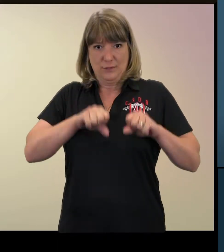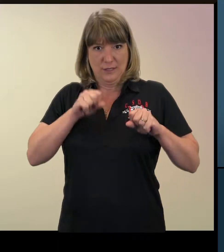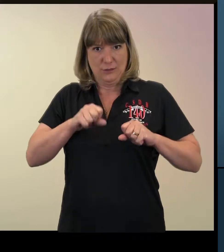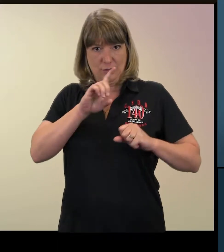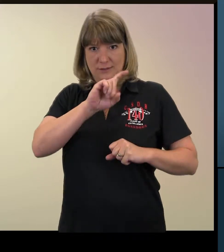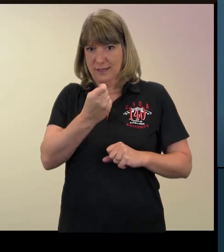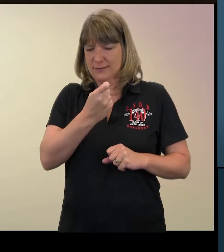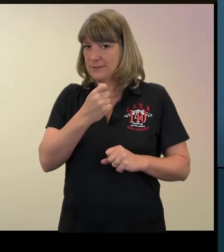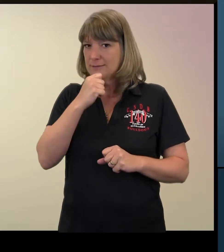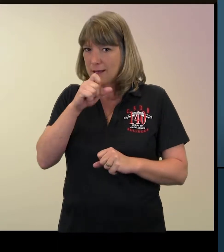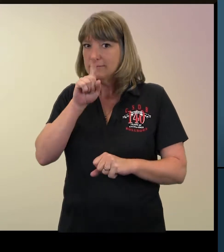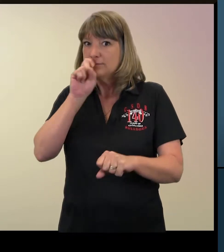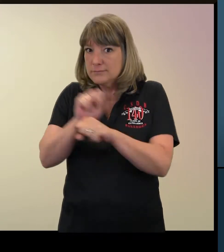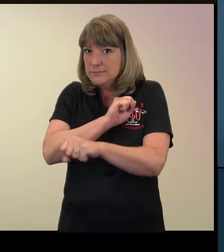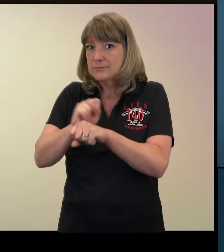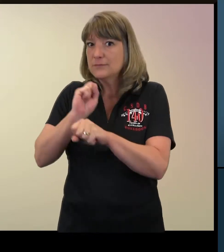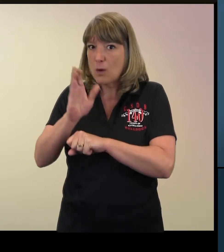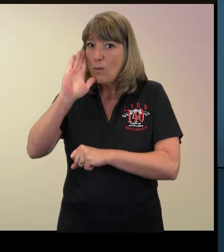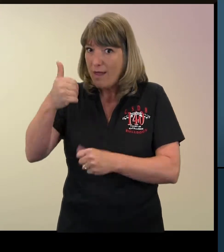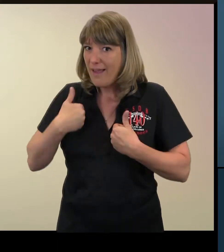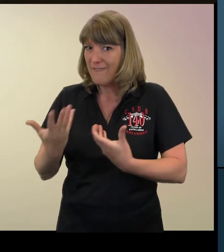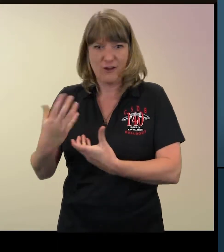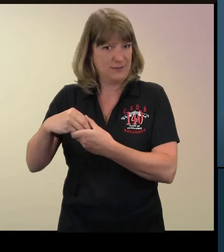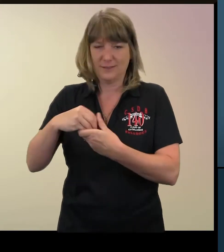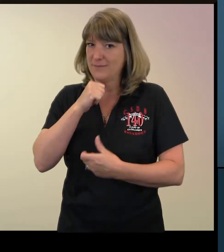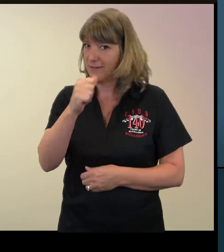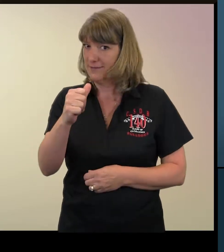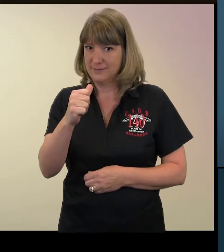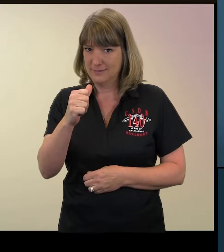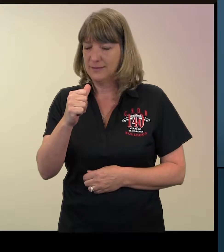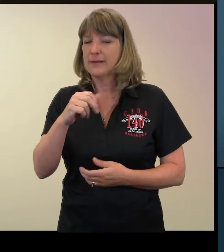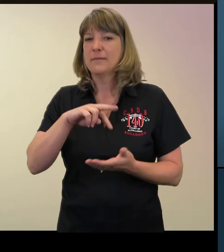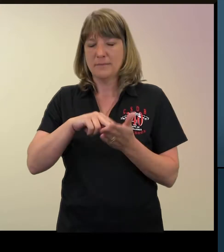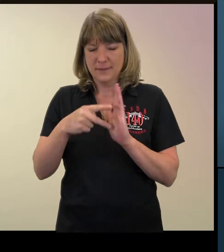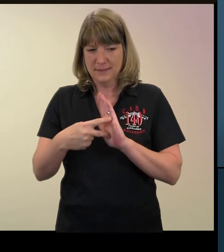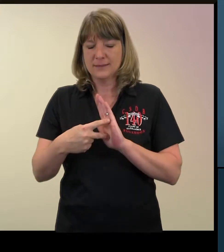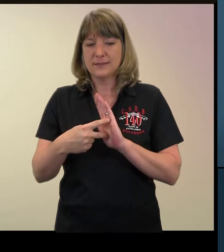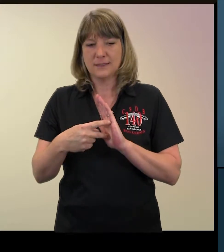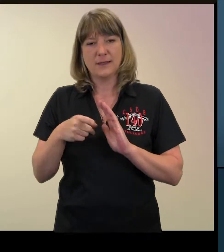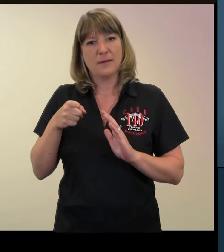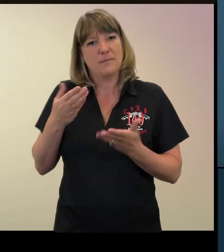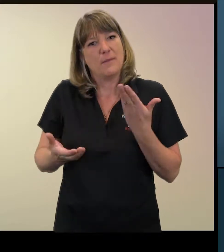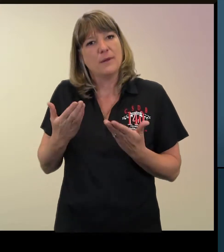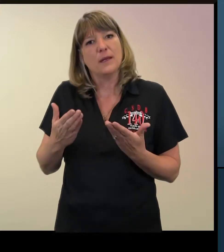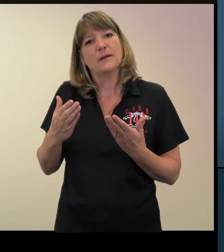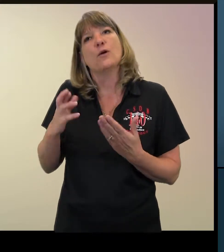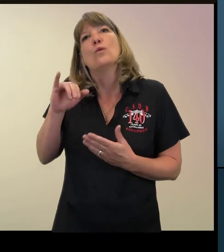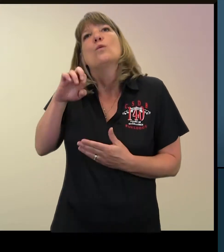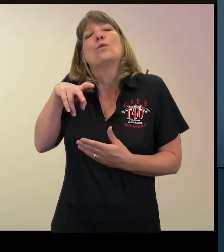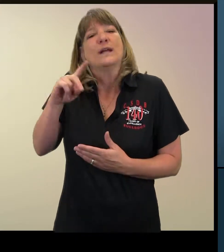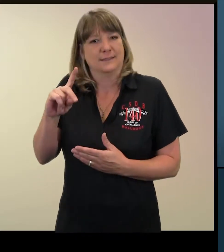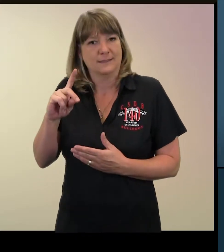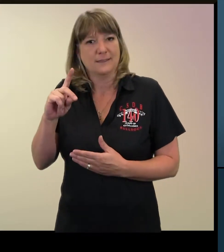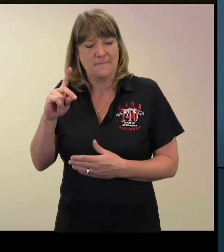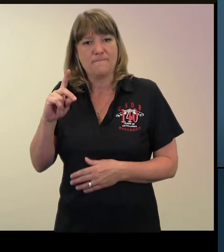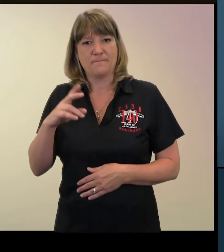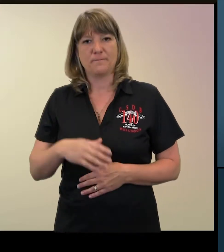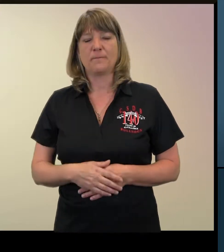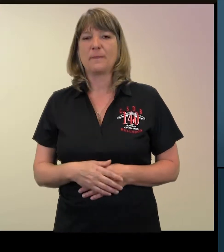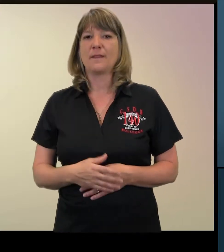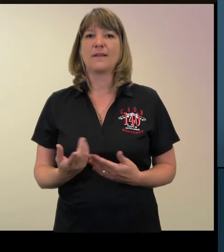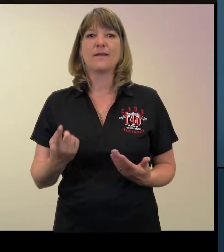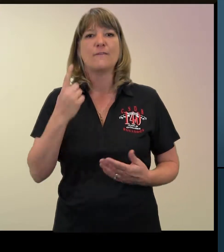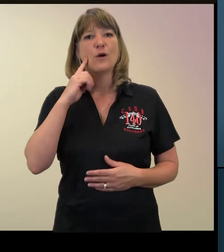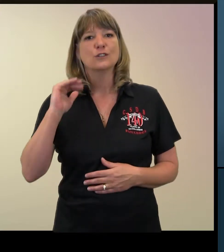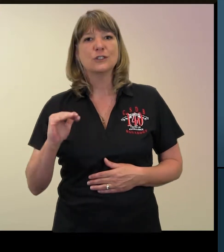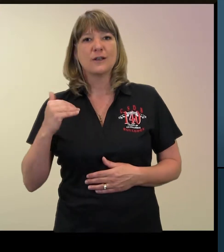doesn't necessarily mean that they will have autism. It just means that they might be more at risk. So in the case of children who